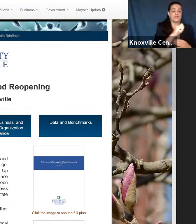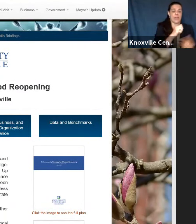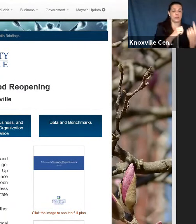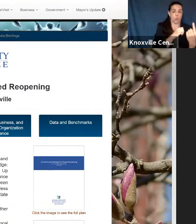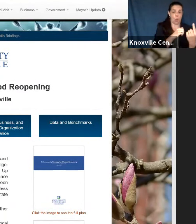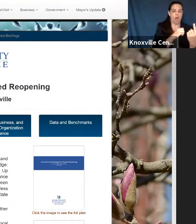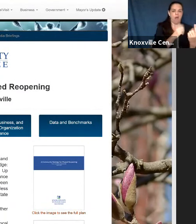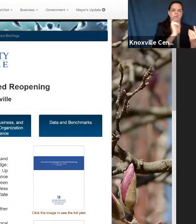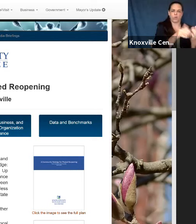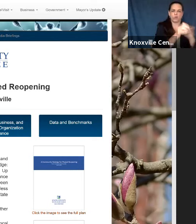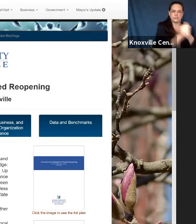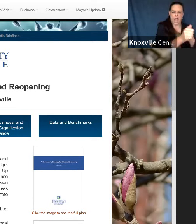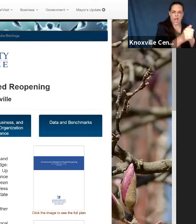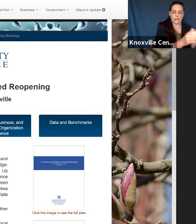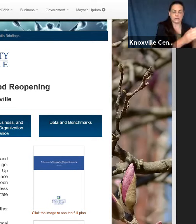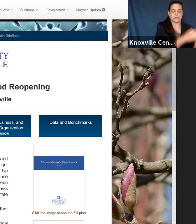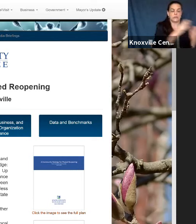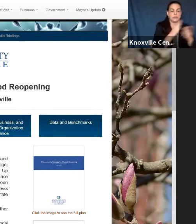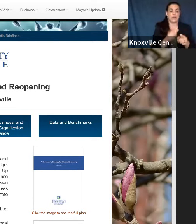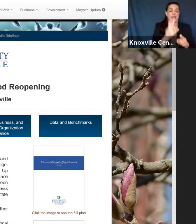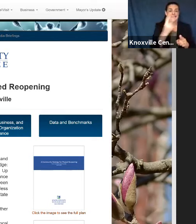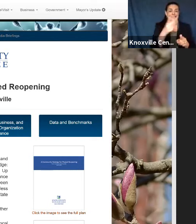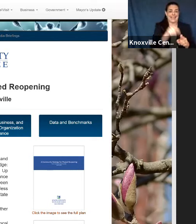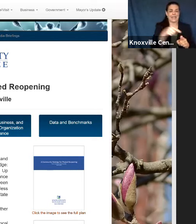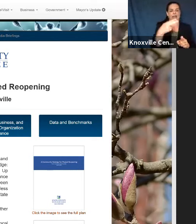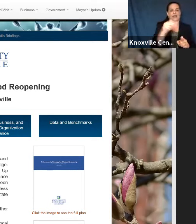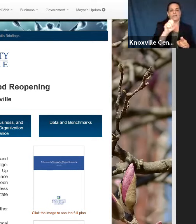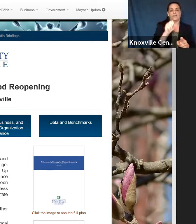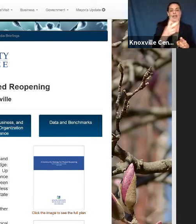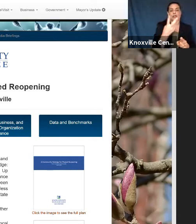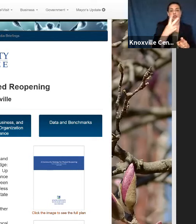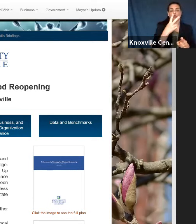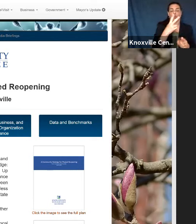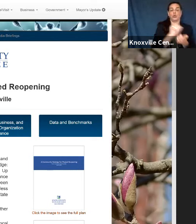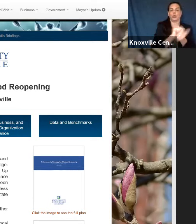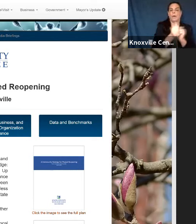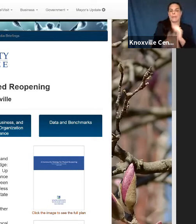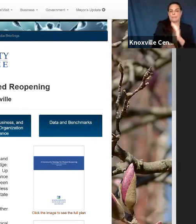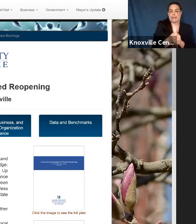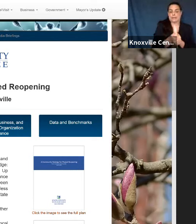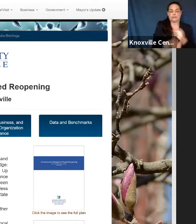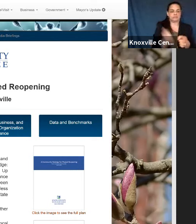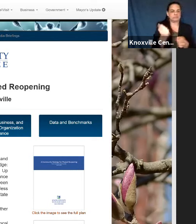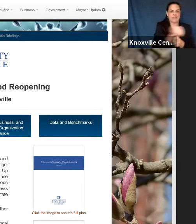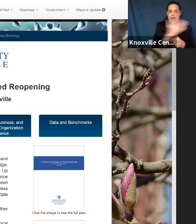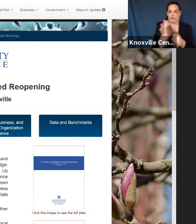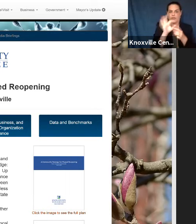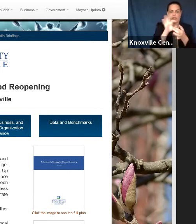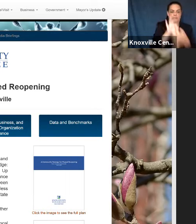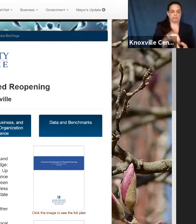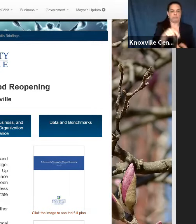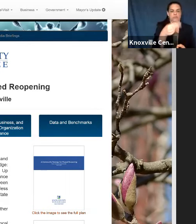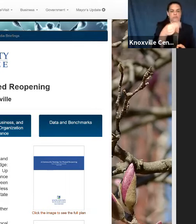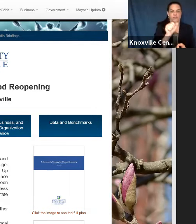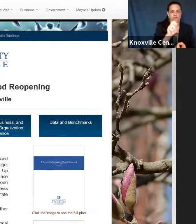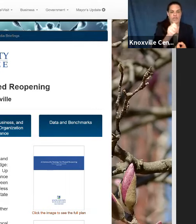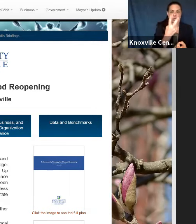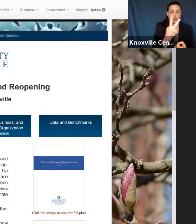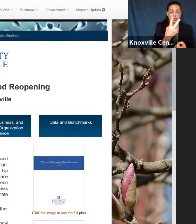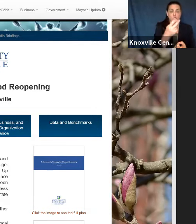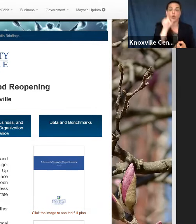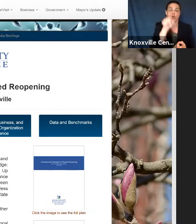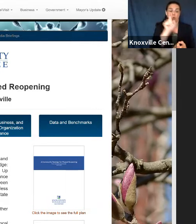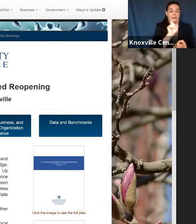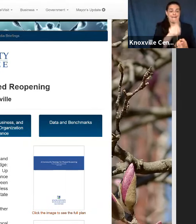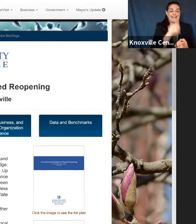The second is the phase 2 amendment, which has all the guidance that applies to phase 2. By clicking that link,